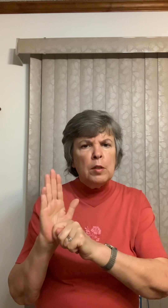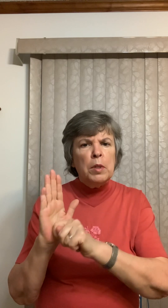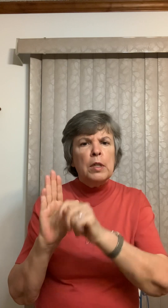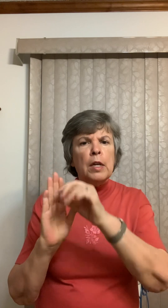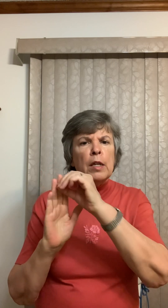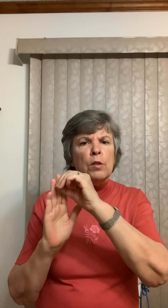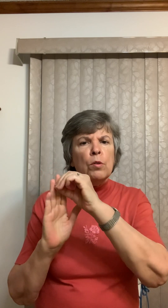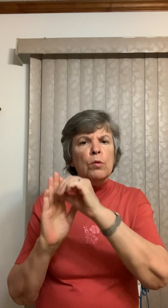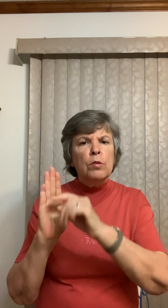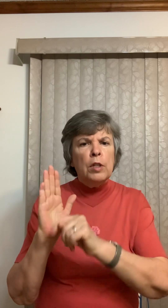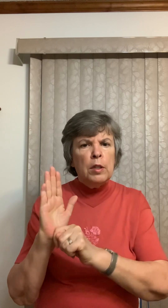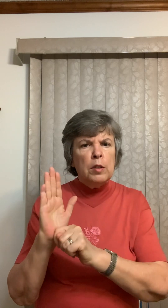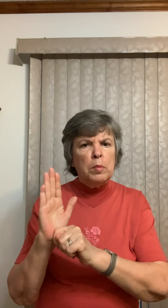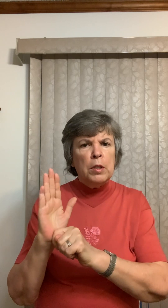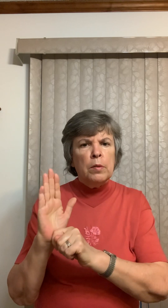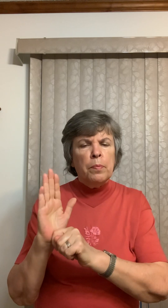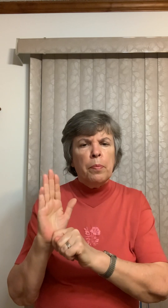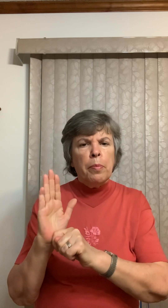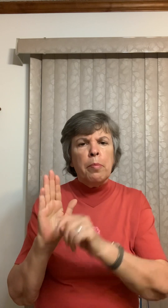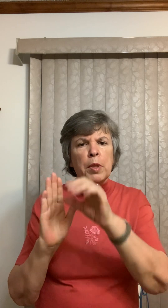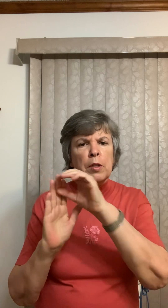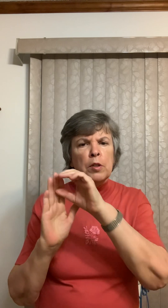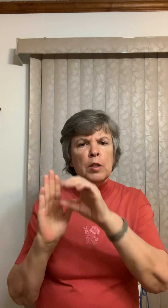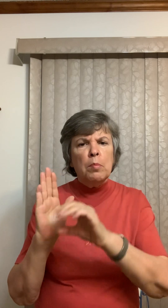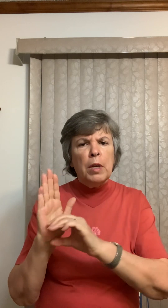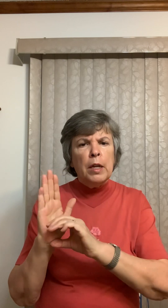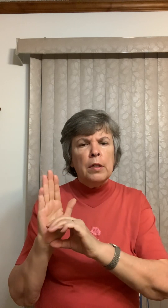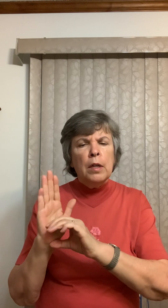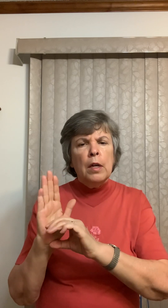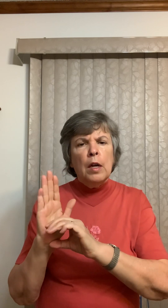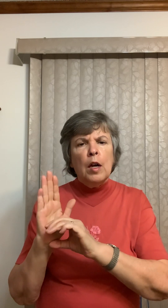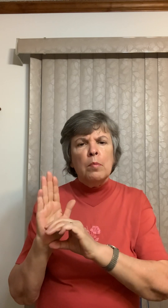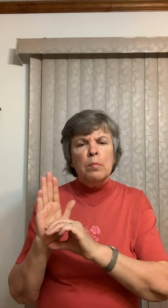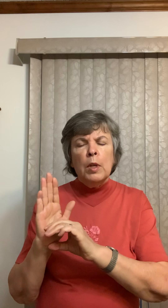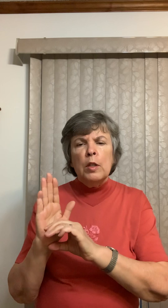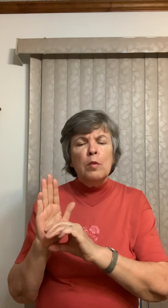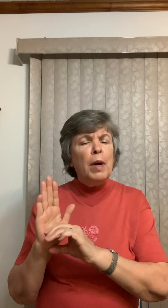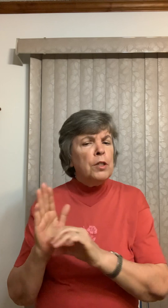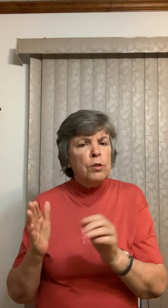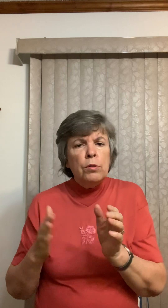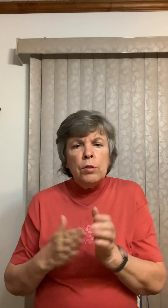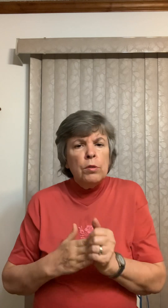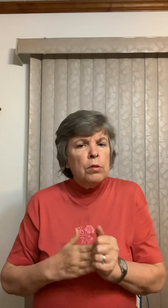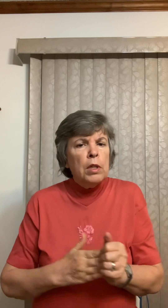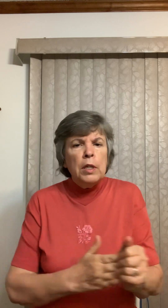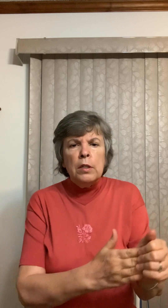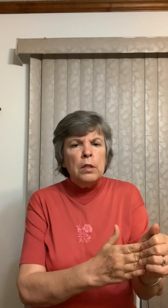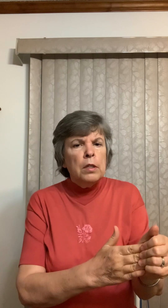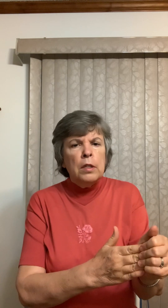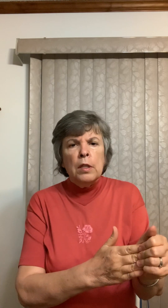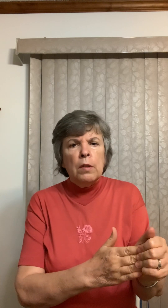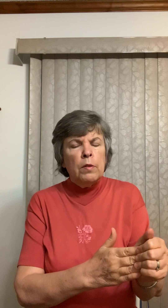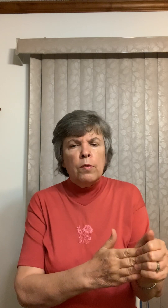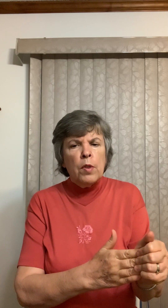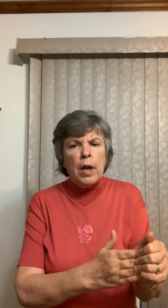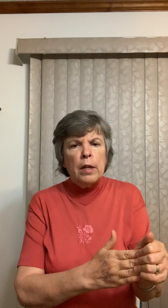Testament and Old Testament. But this is command. You might choose to use lead for that. You